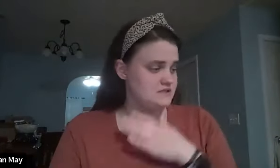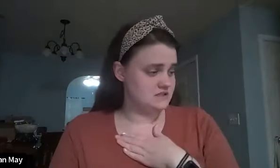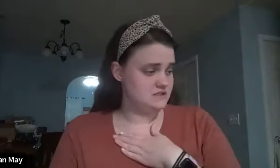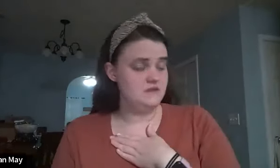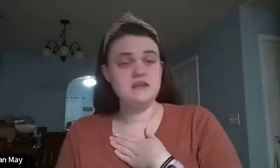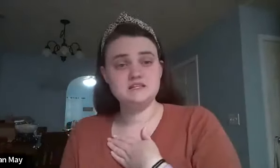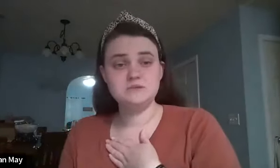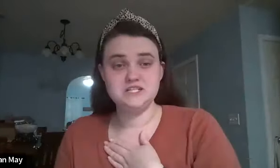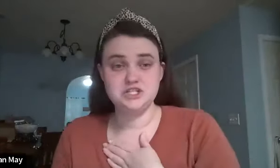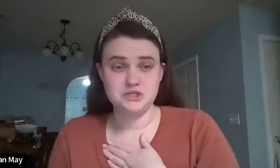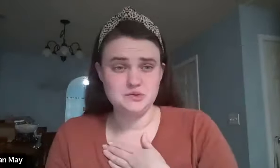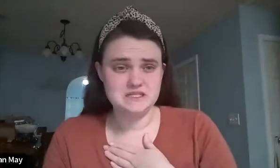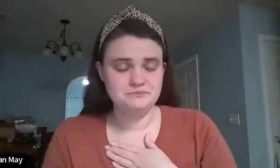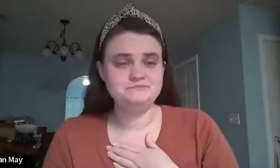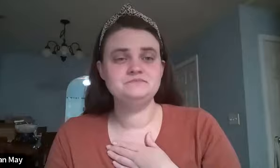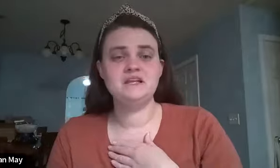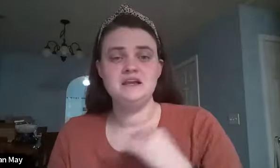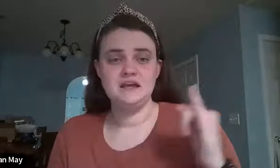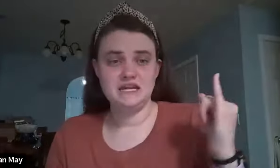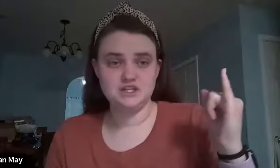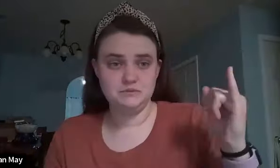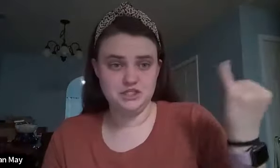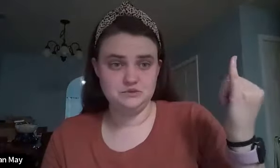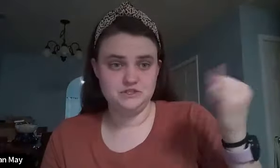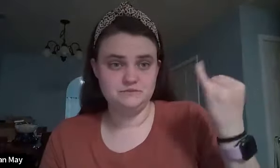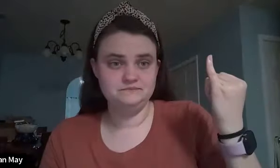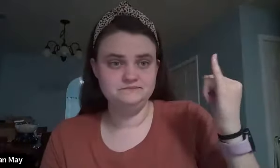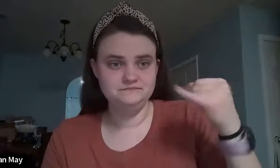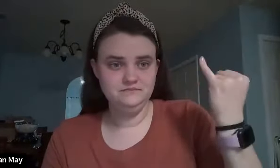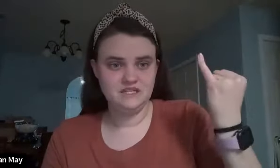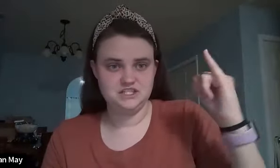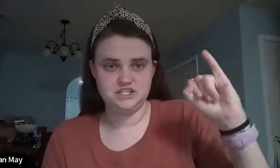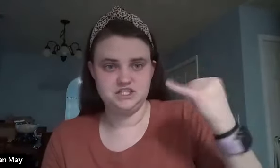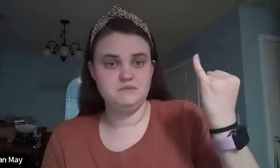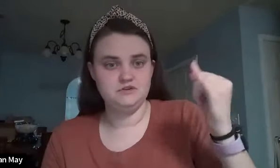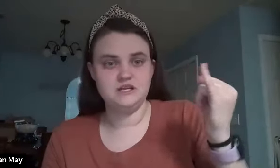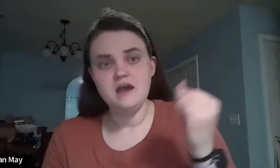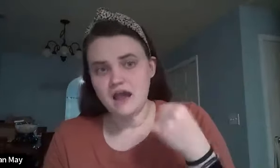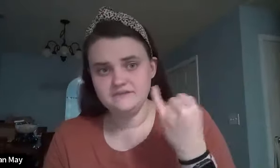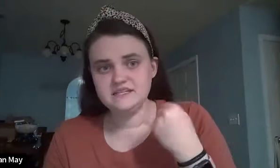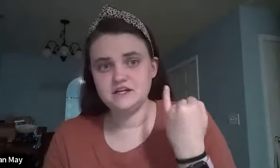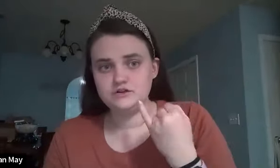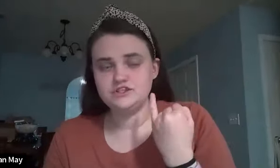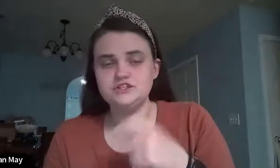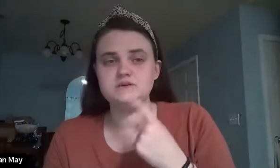Excuse me. The next one is juice, and it's going to be juice. It's just a J motion. I have seen it closer to your